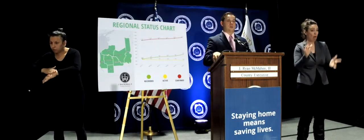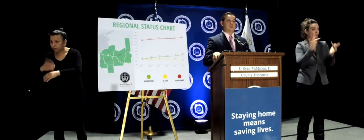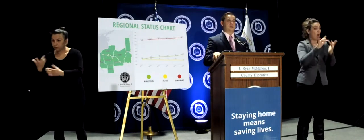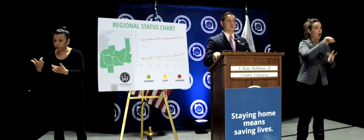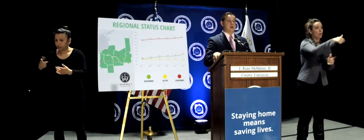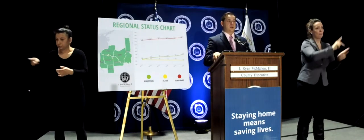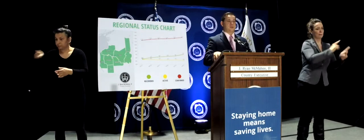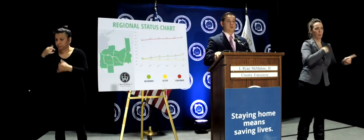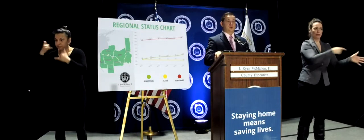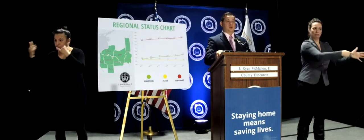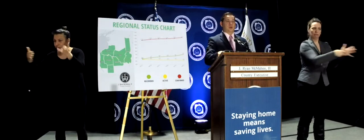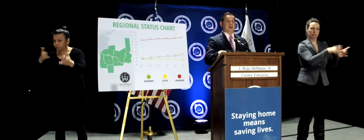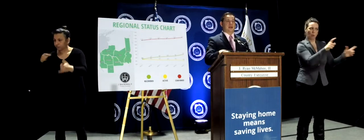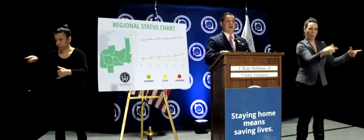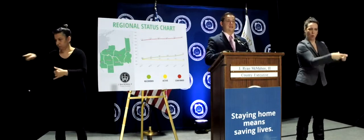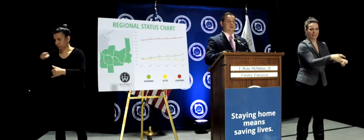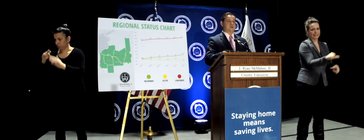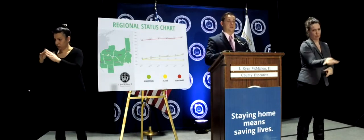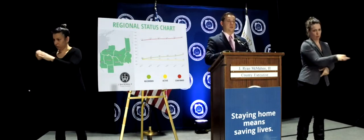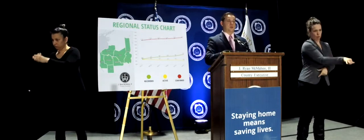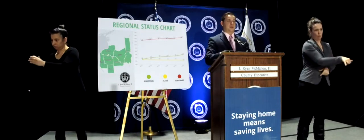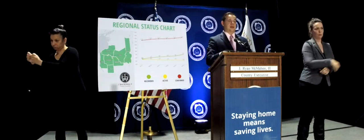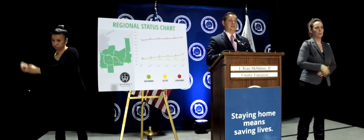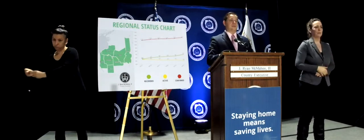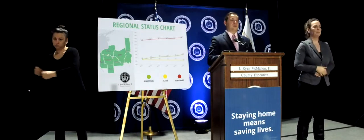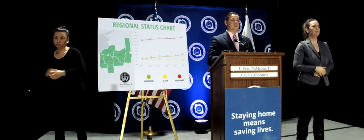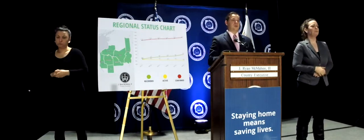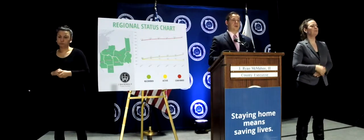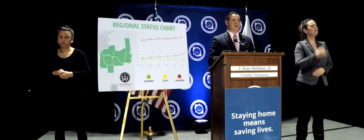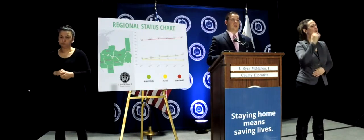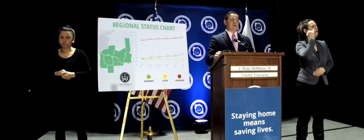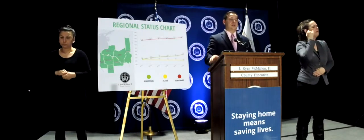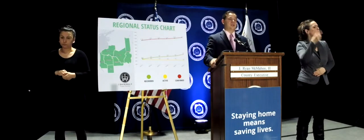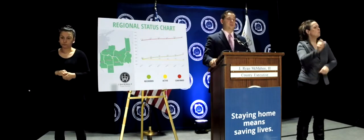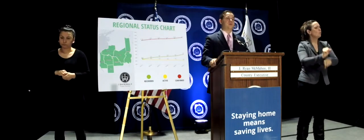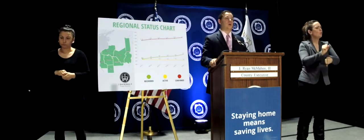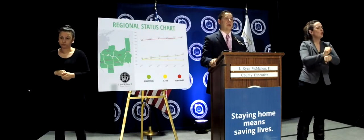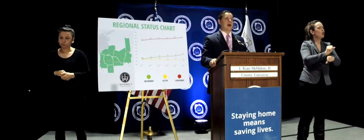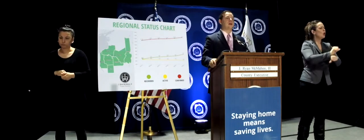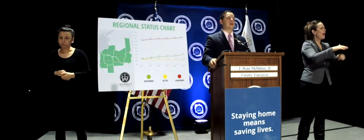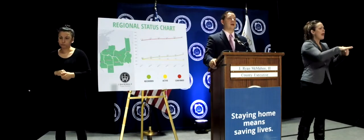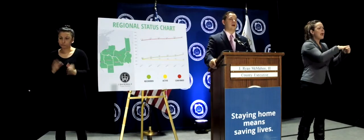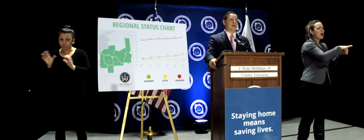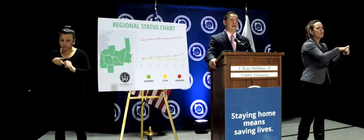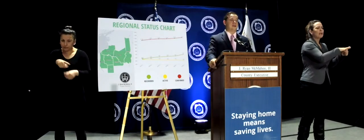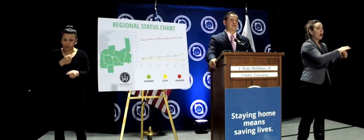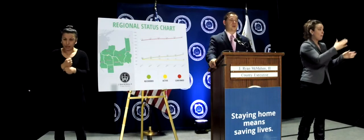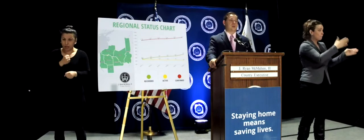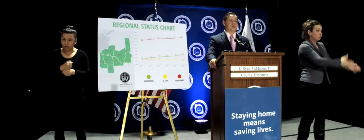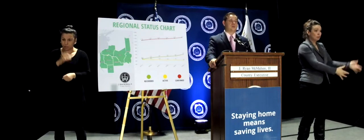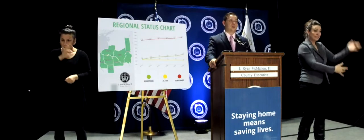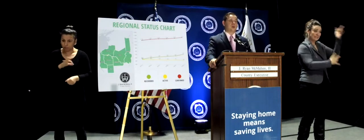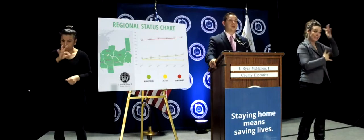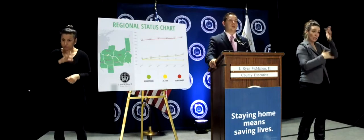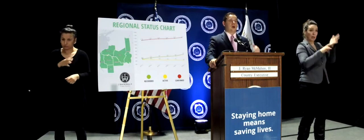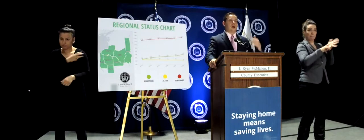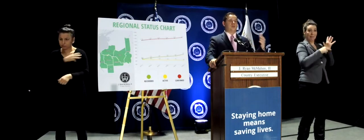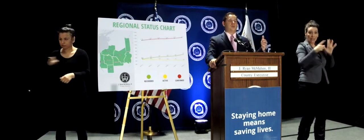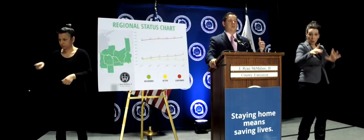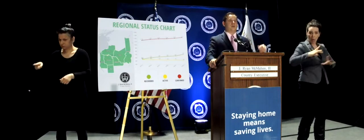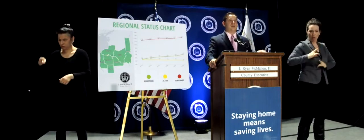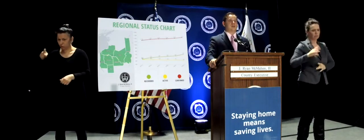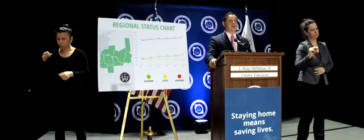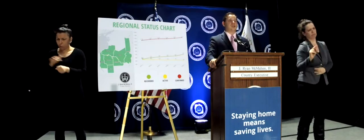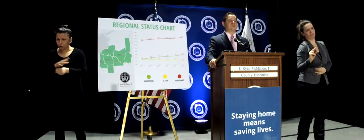the same business doesn't mean you're in direct contact with someone when they had symptoms or the days before that. That is determined via our